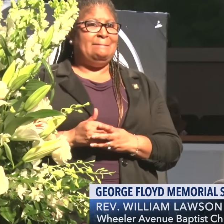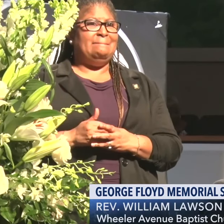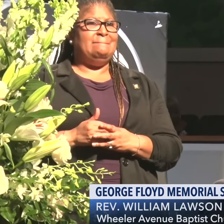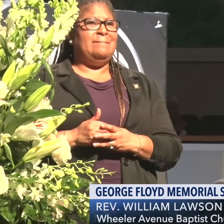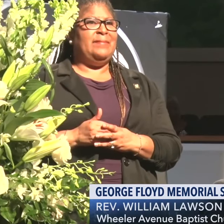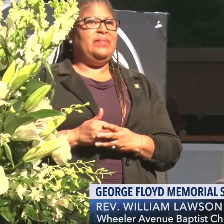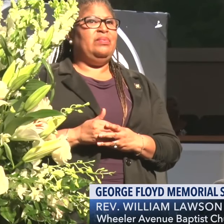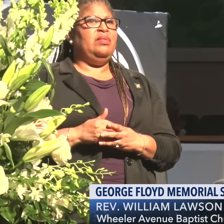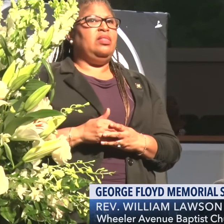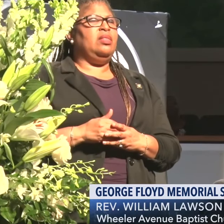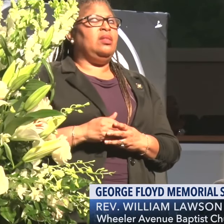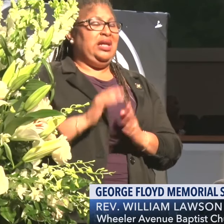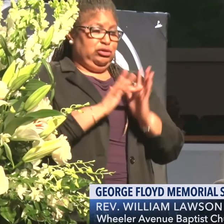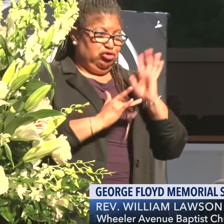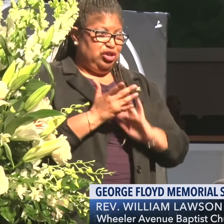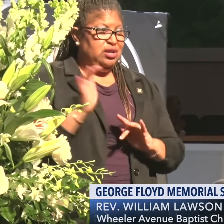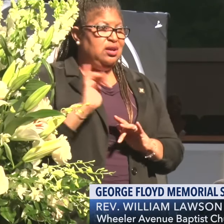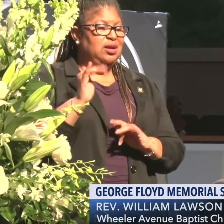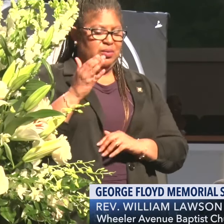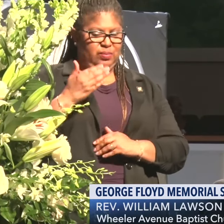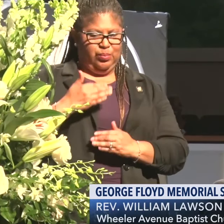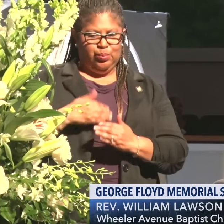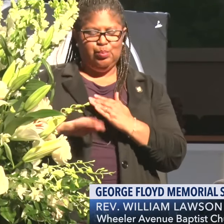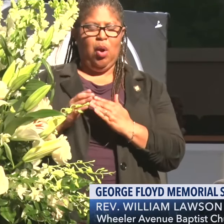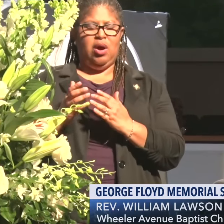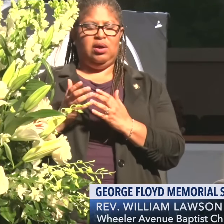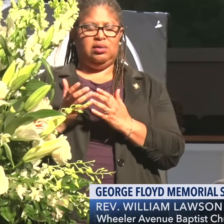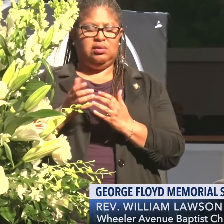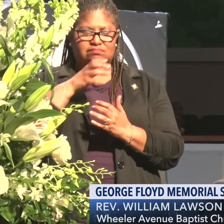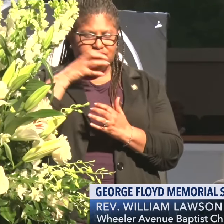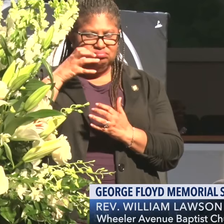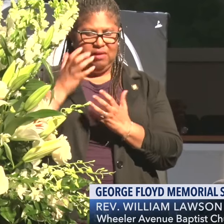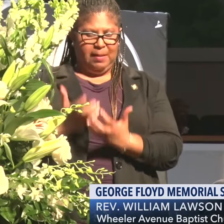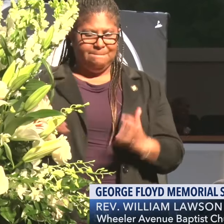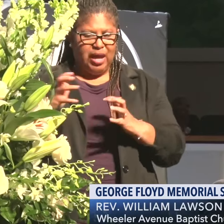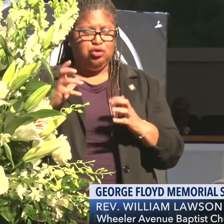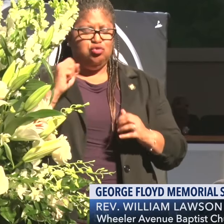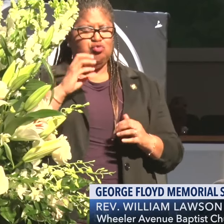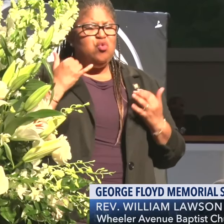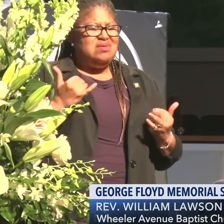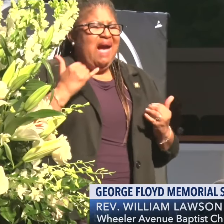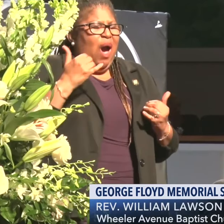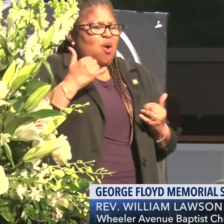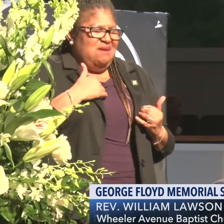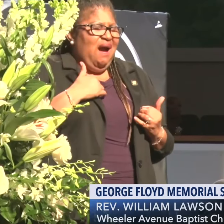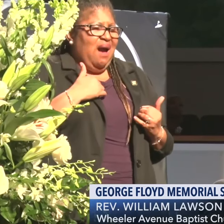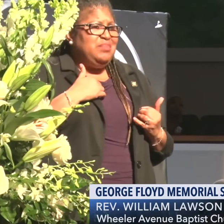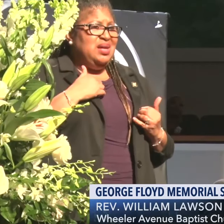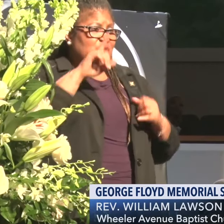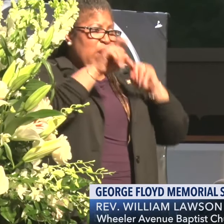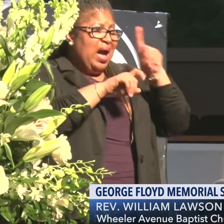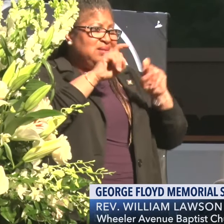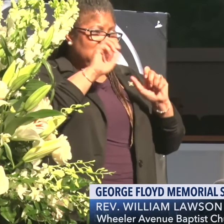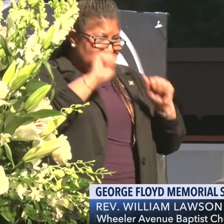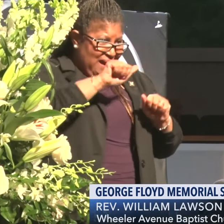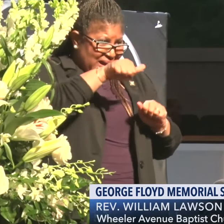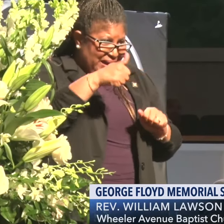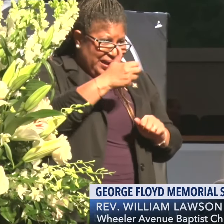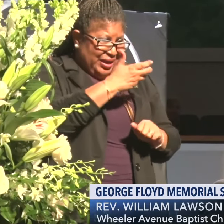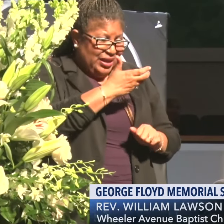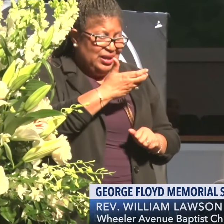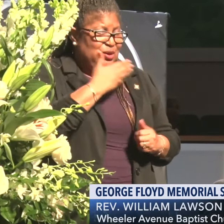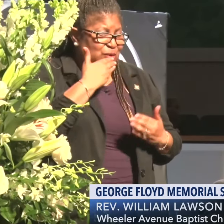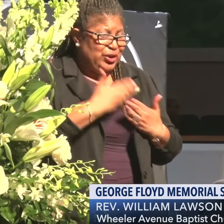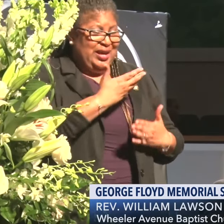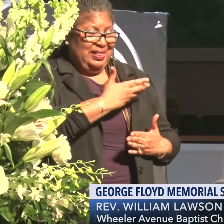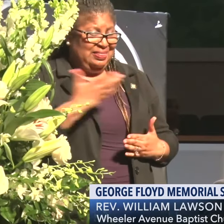And so you can raise the question, can any good thing come out